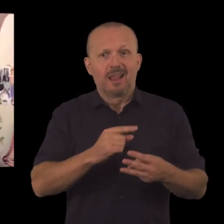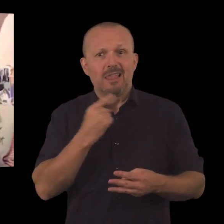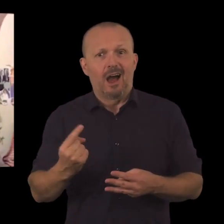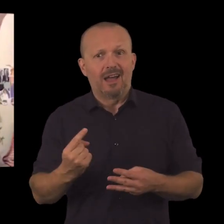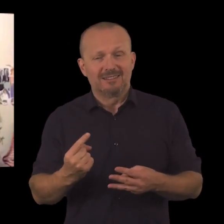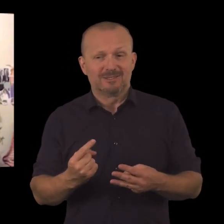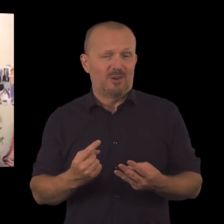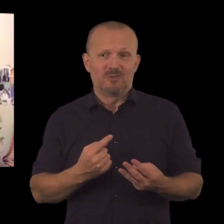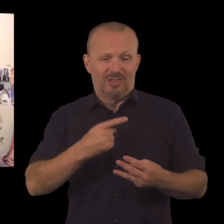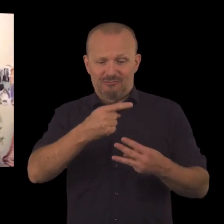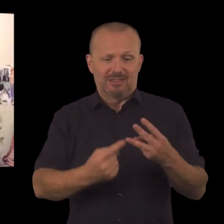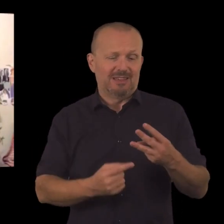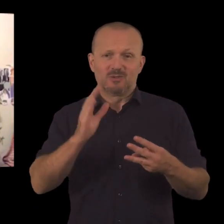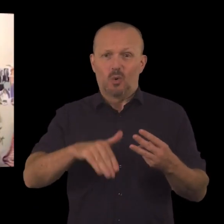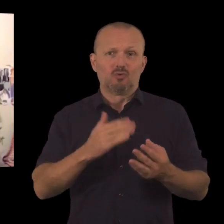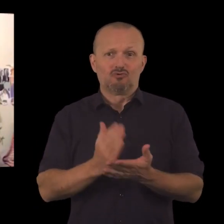There you go.